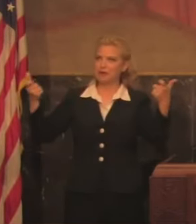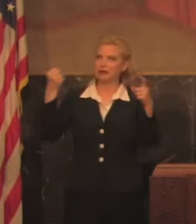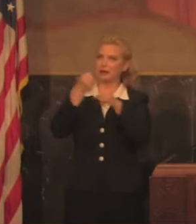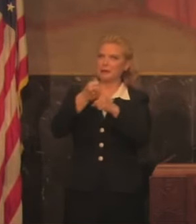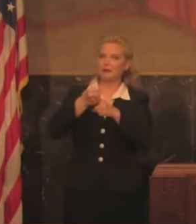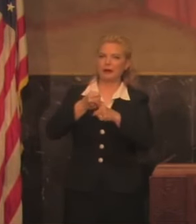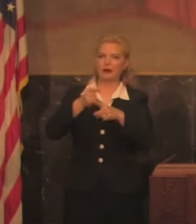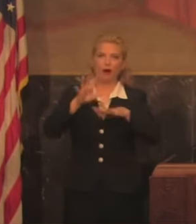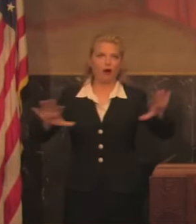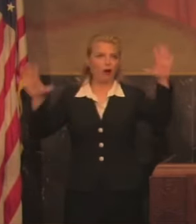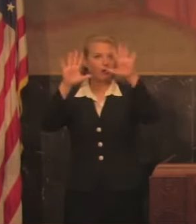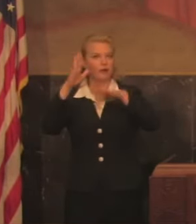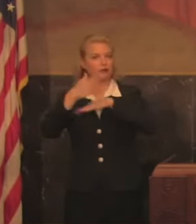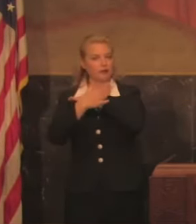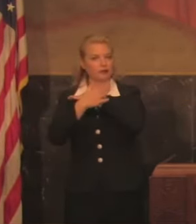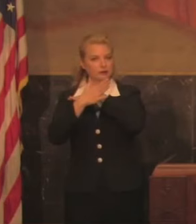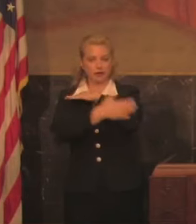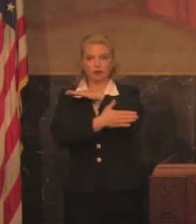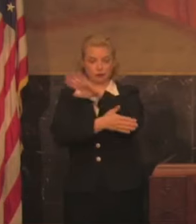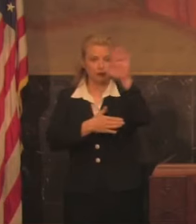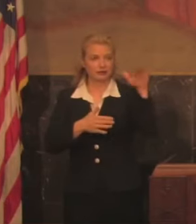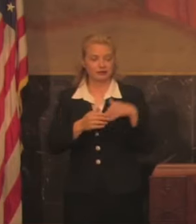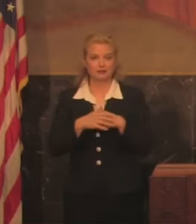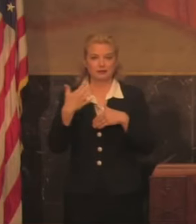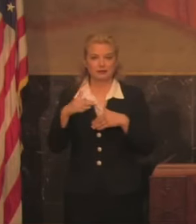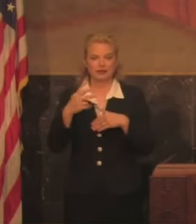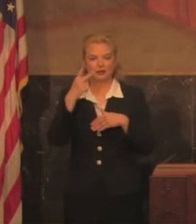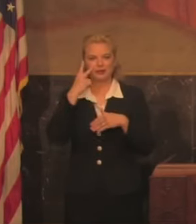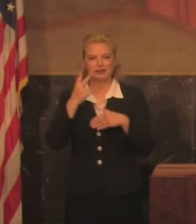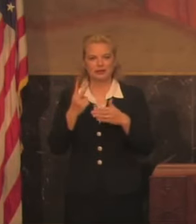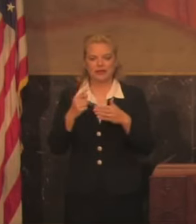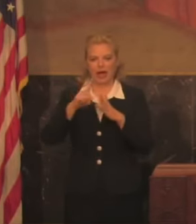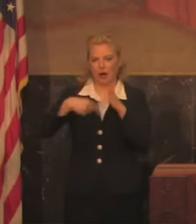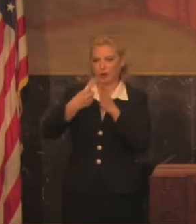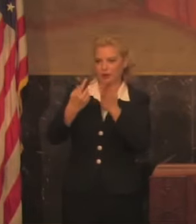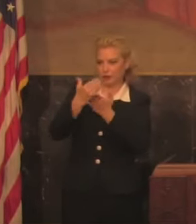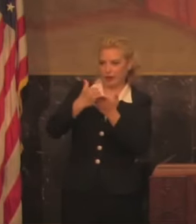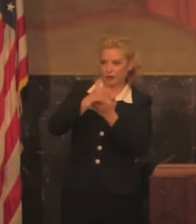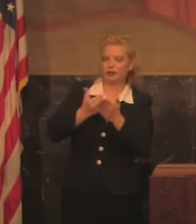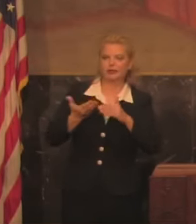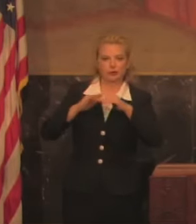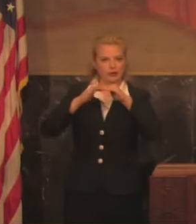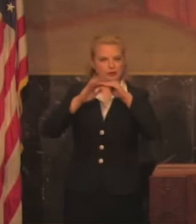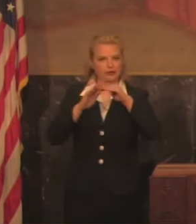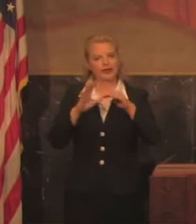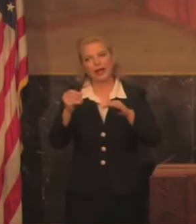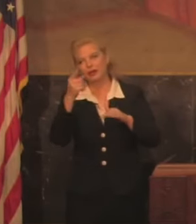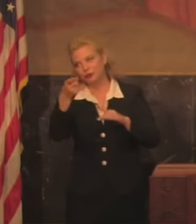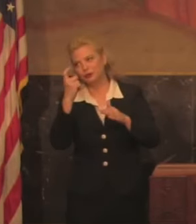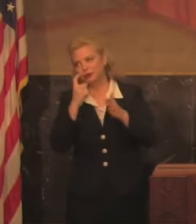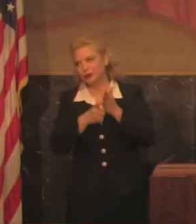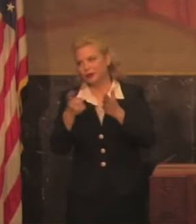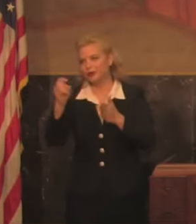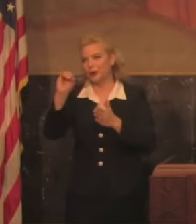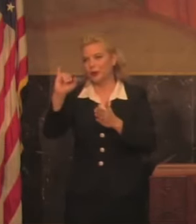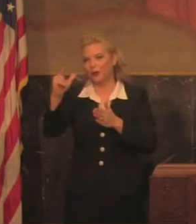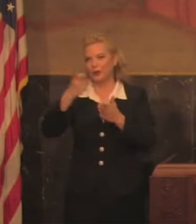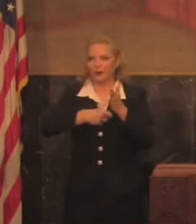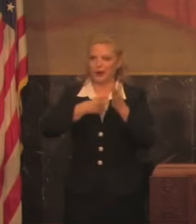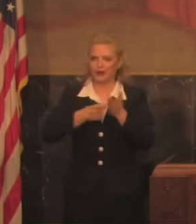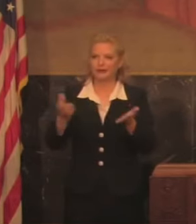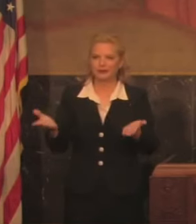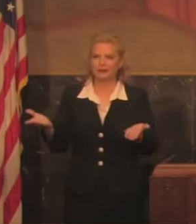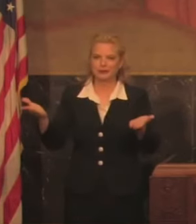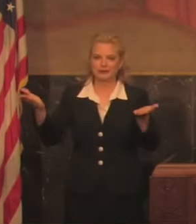seeing wages beginning to increase, and as you all have noticed, oil prices have risen